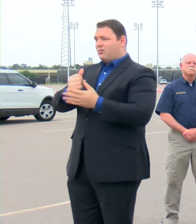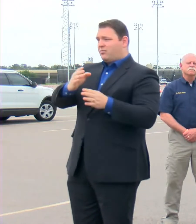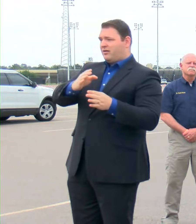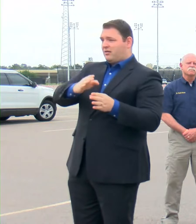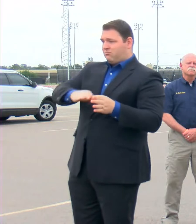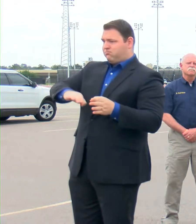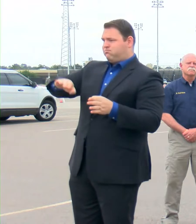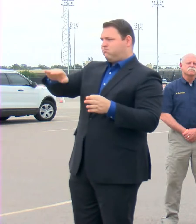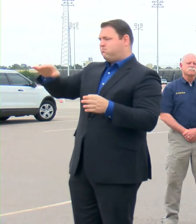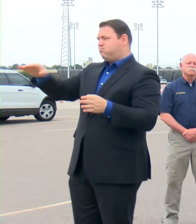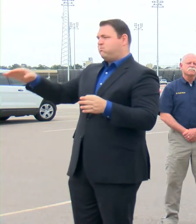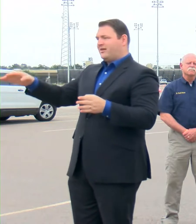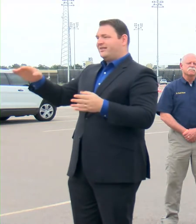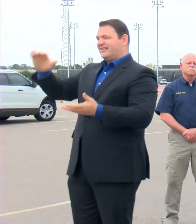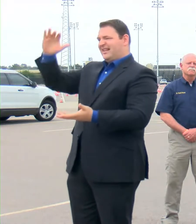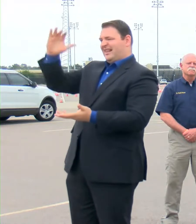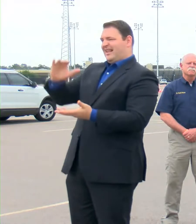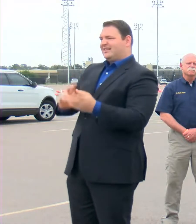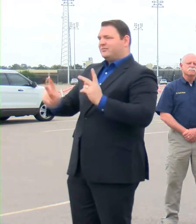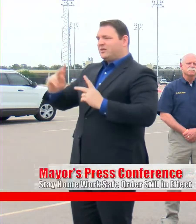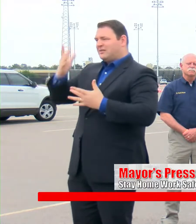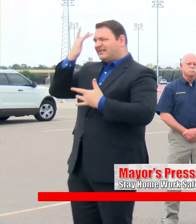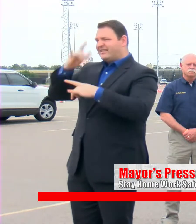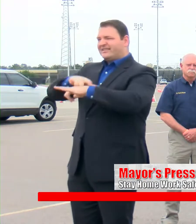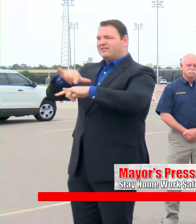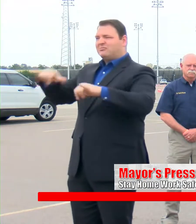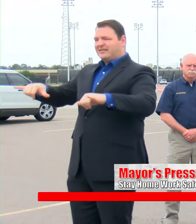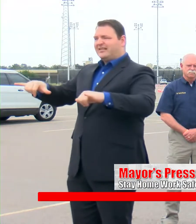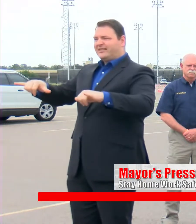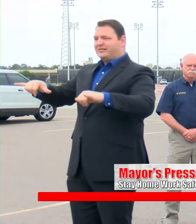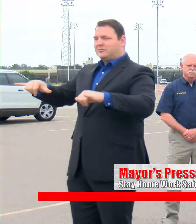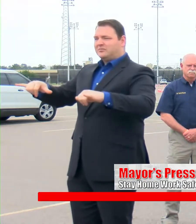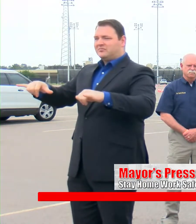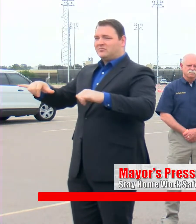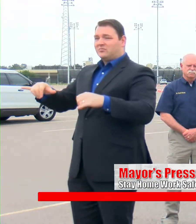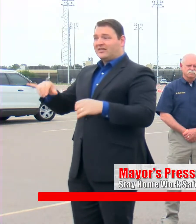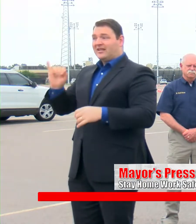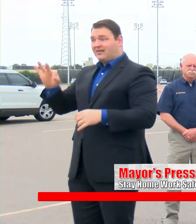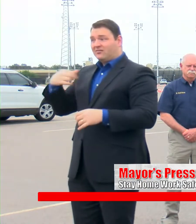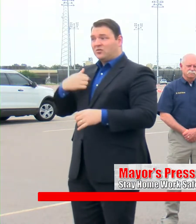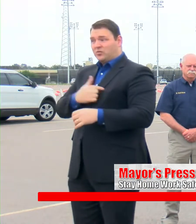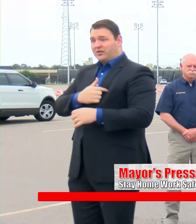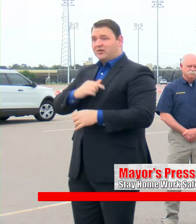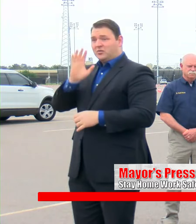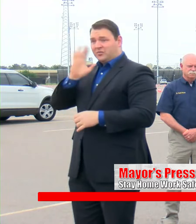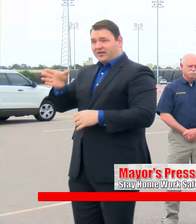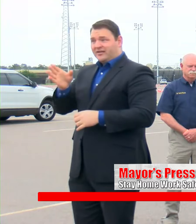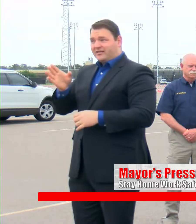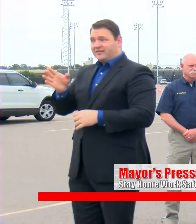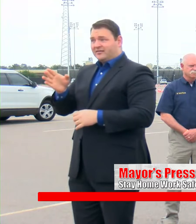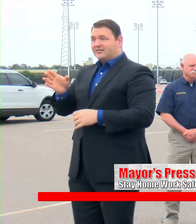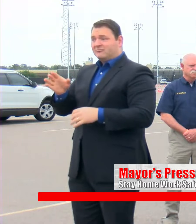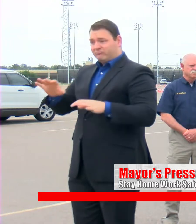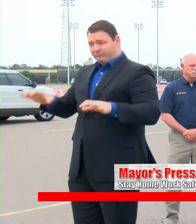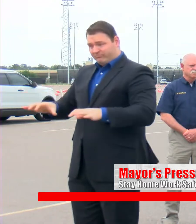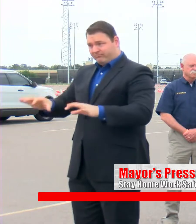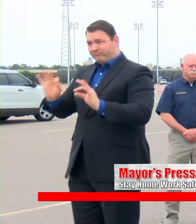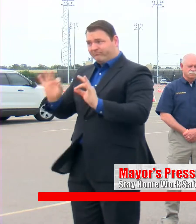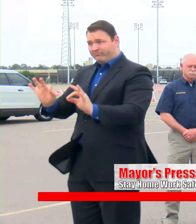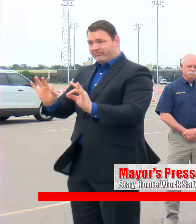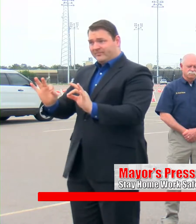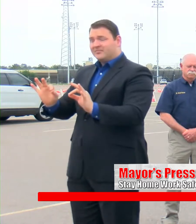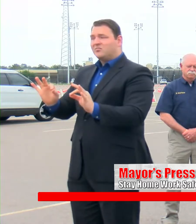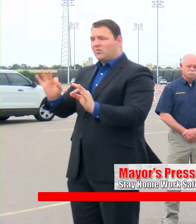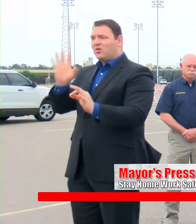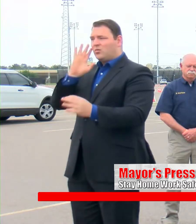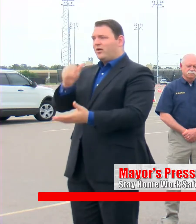gonna start stressing this system, the 911 system, as well as the hospital system. So, but for right now, what